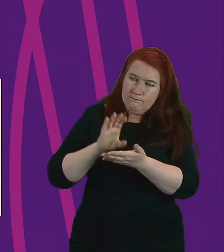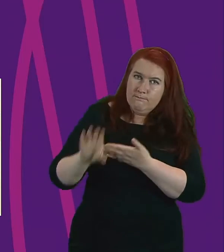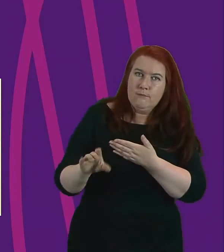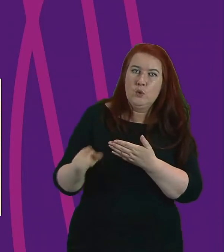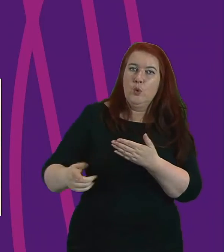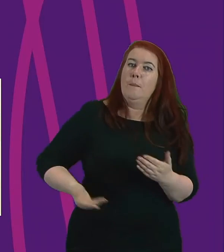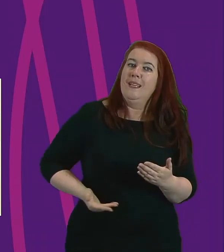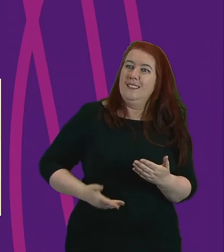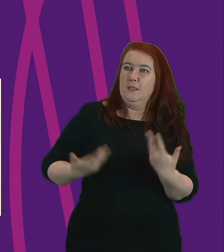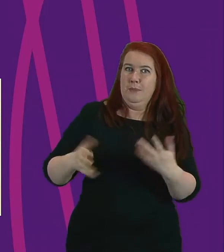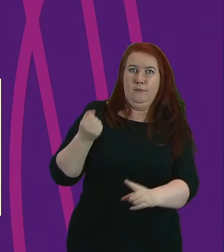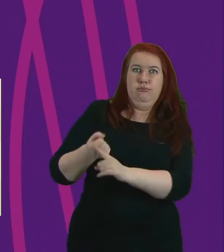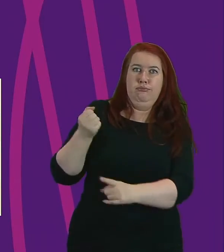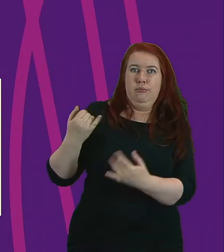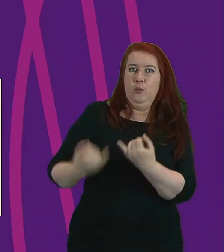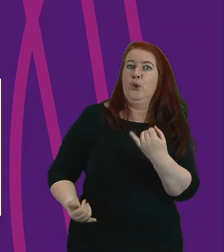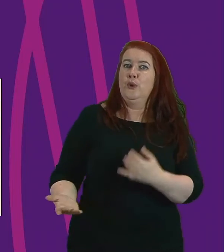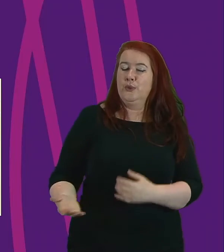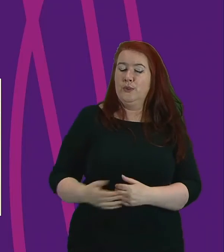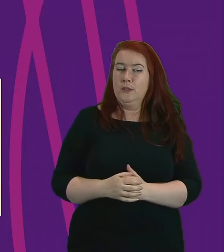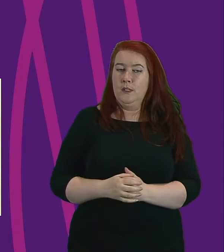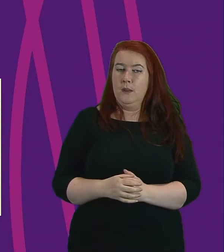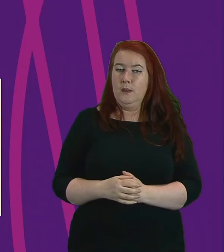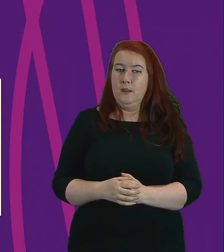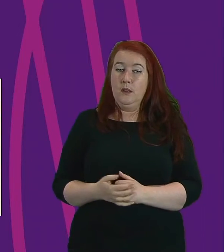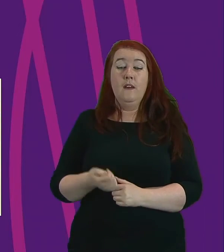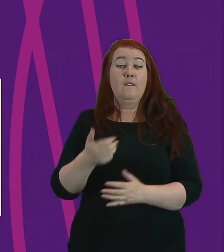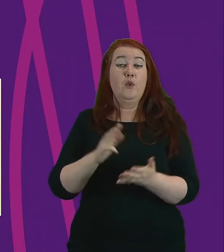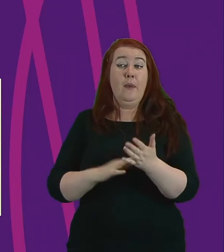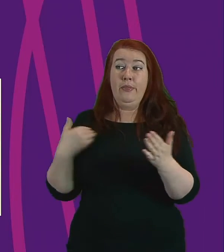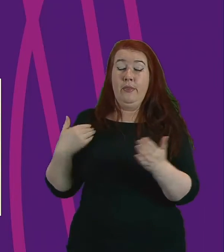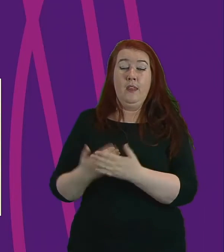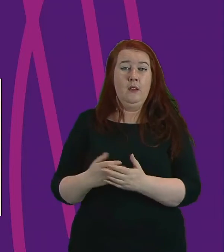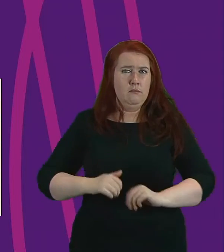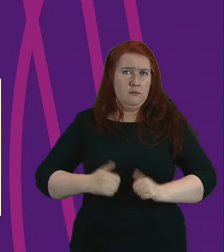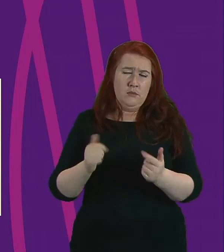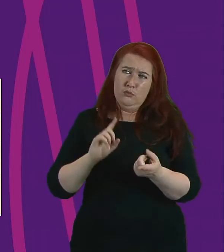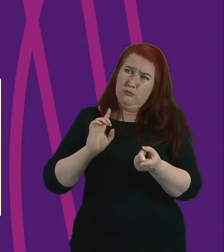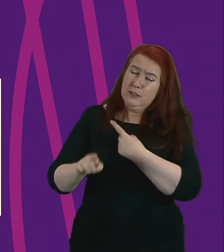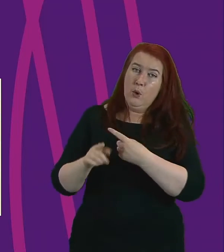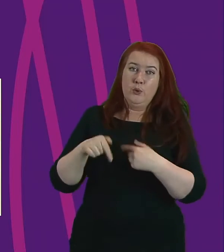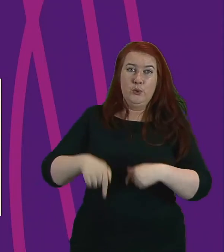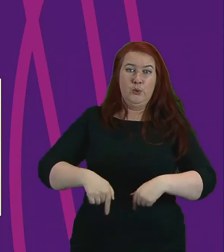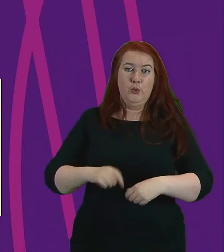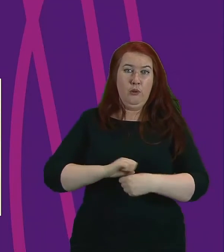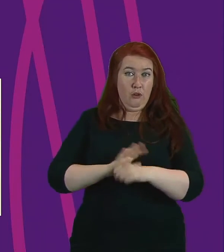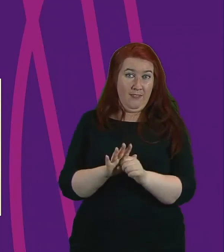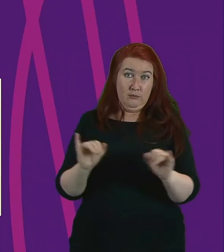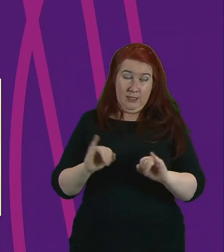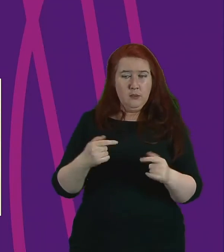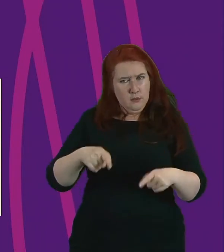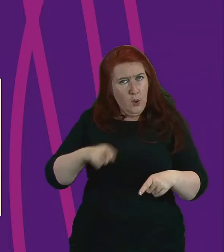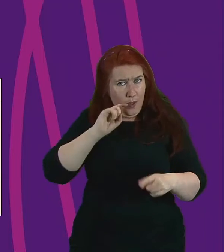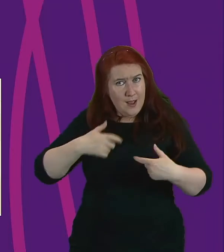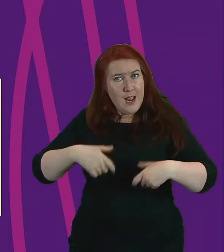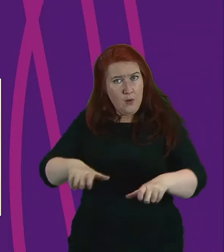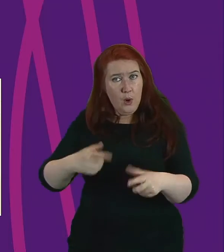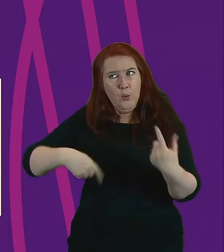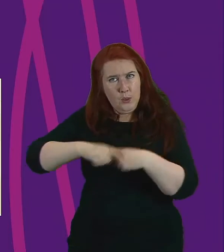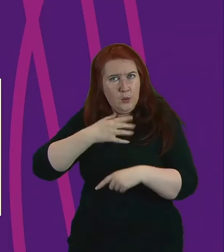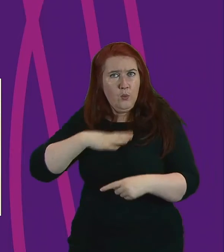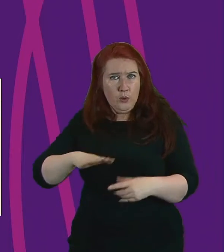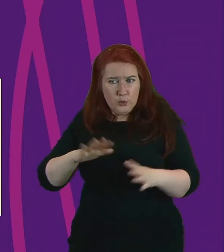hit. There has been a great amount of work done in the last few months to respond to the crisis, and that will continue. We want to do as much as possible